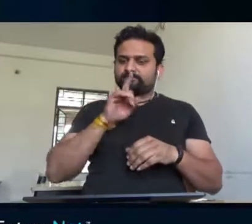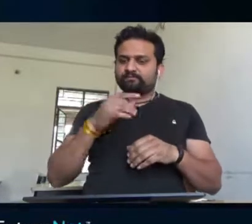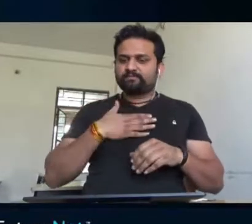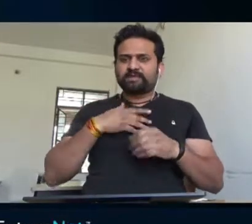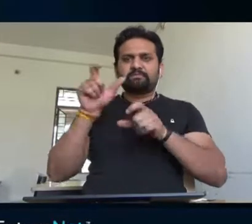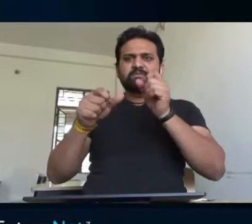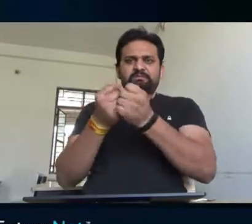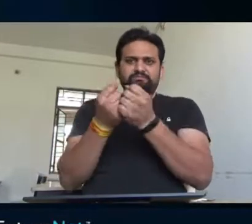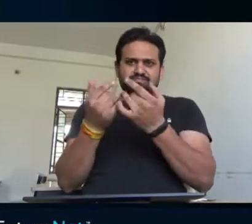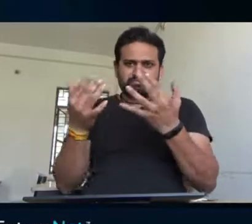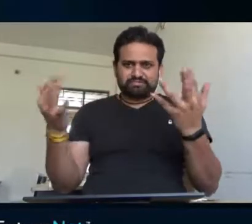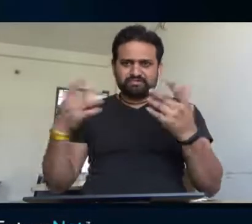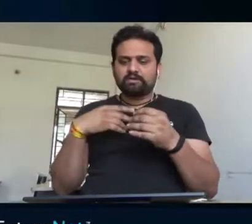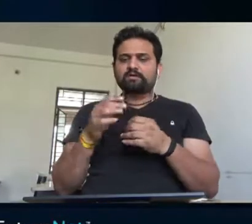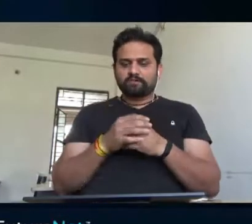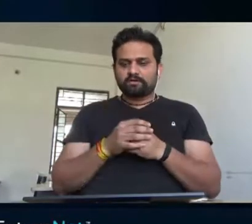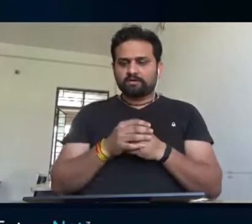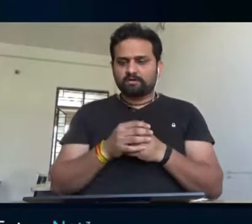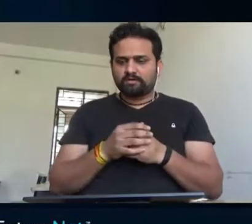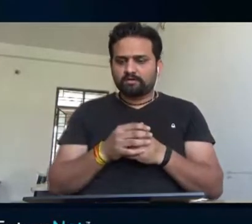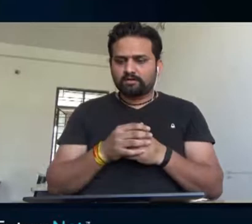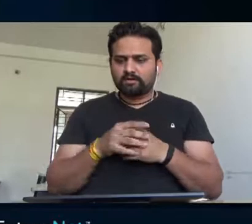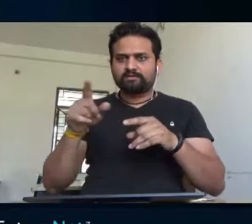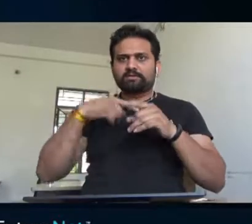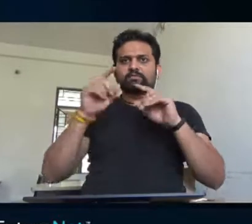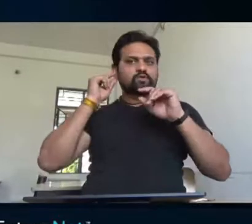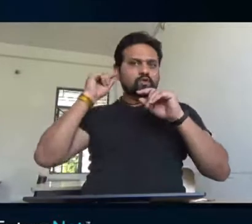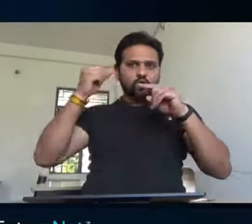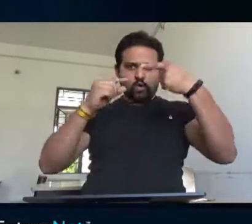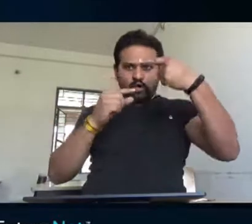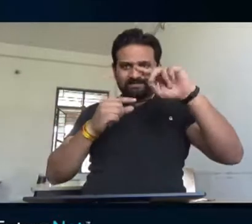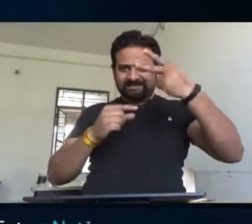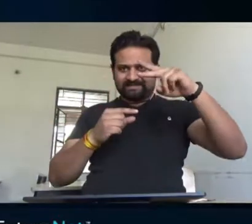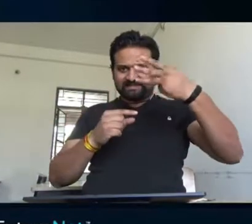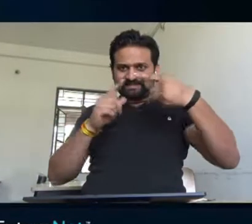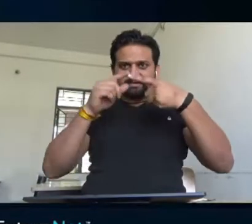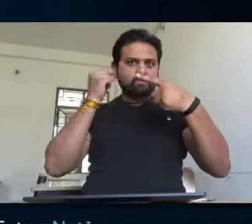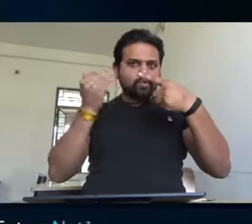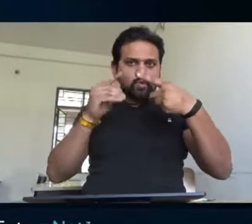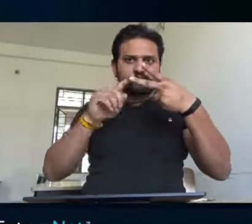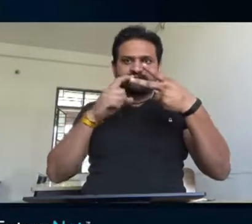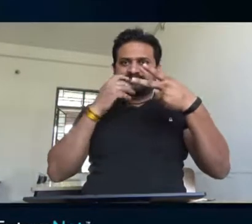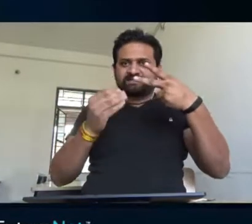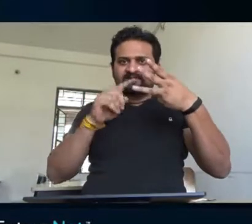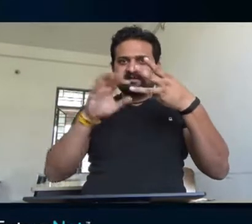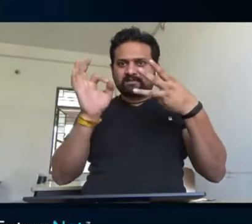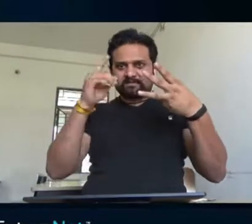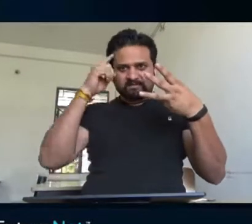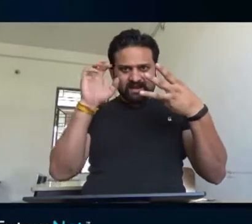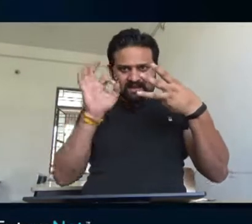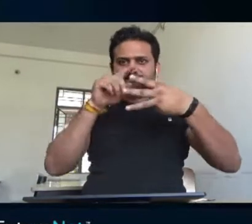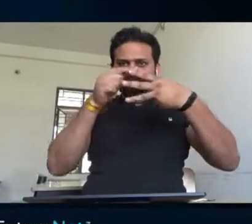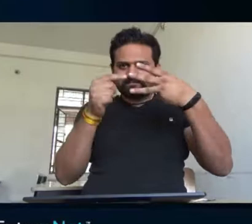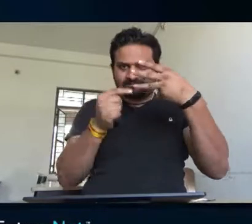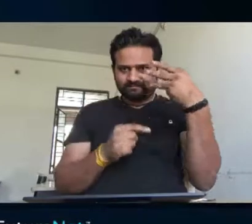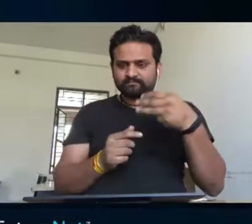of people. They was qualified for bronze, for silver, and for gold. And ladies and gentlemen, my biggest respect for your